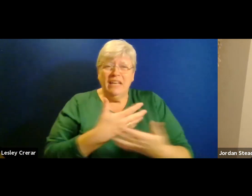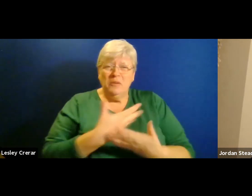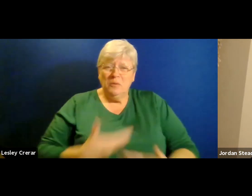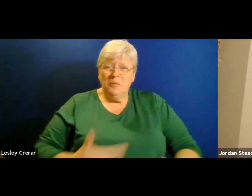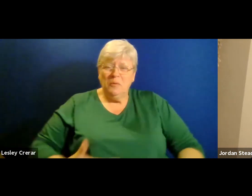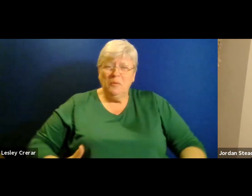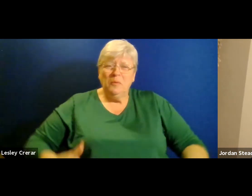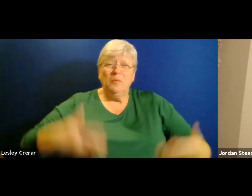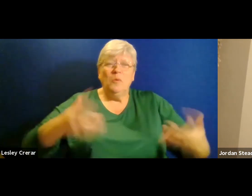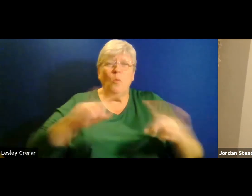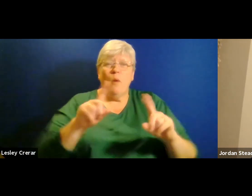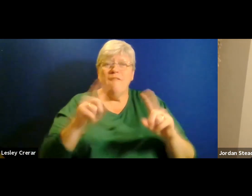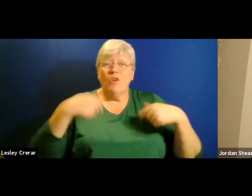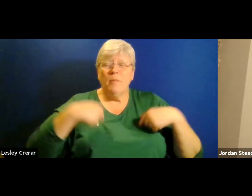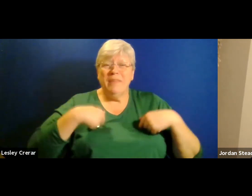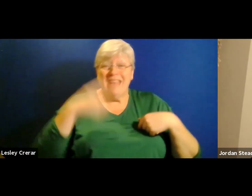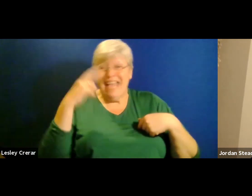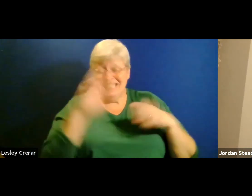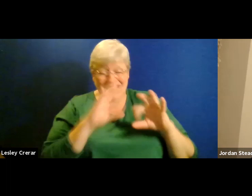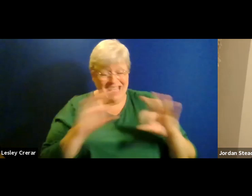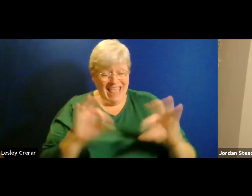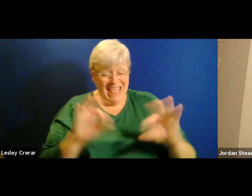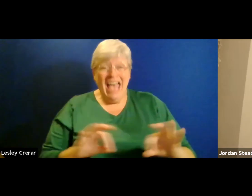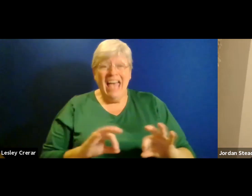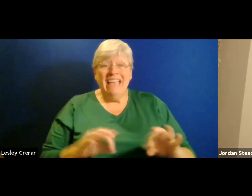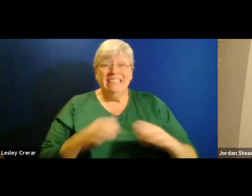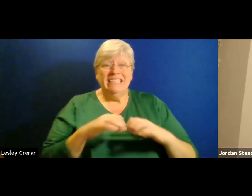me? I see the lines, a split thing